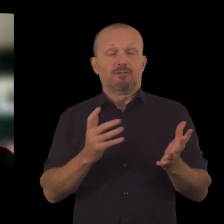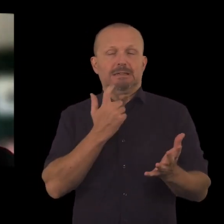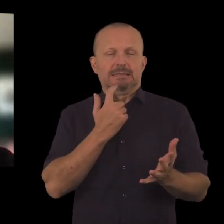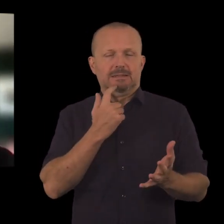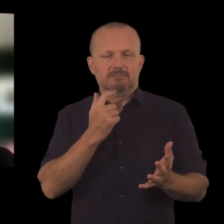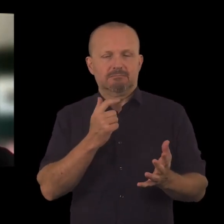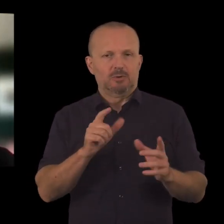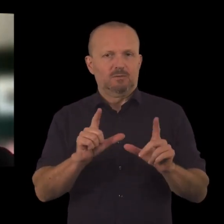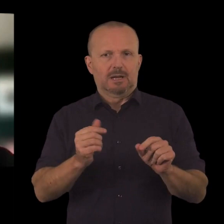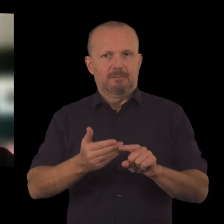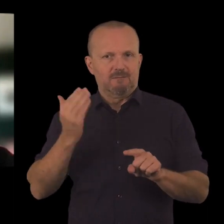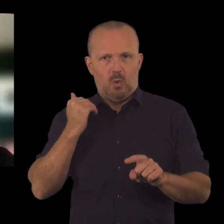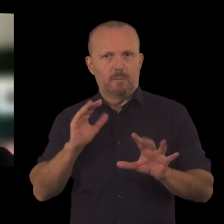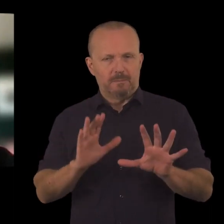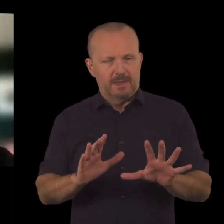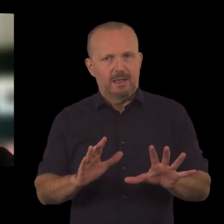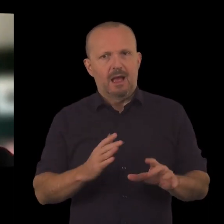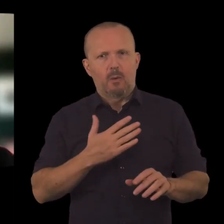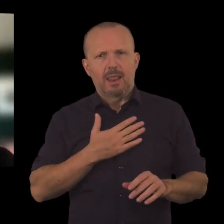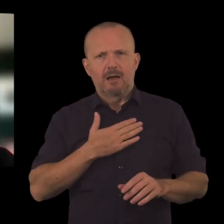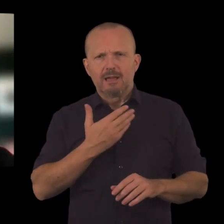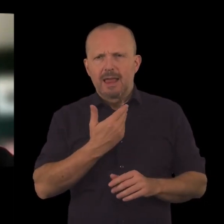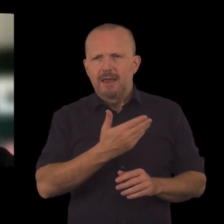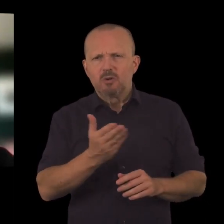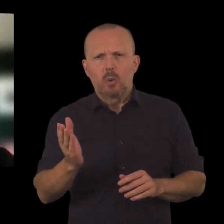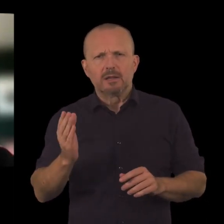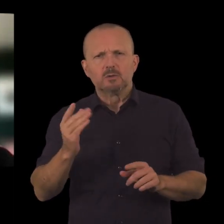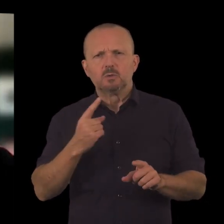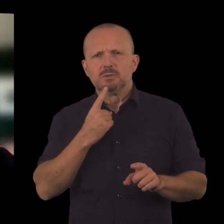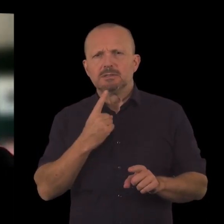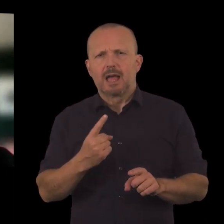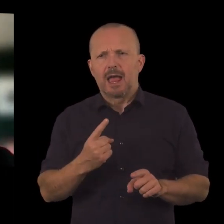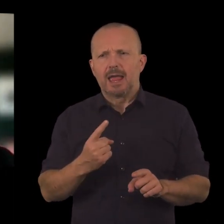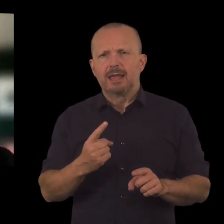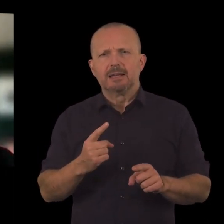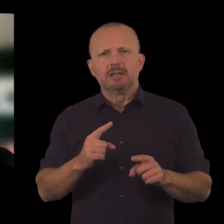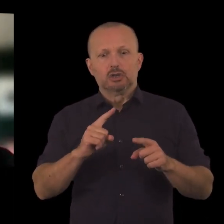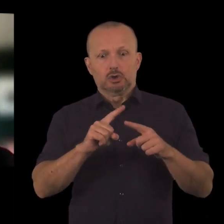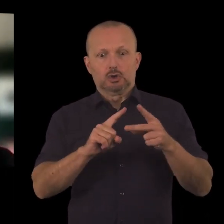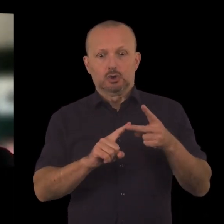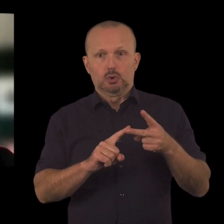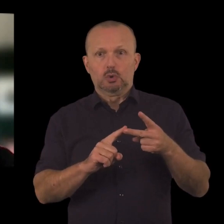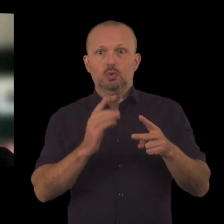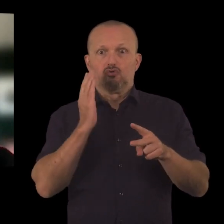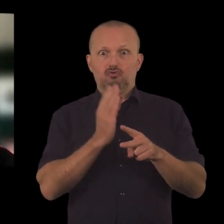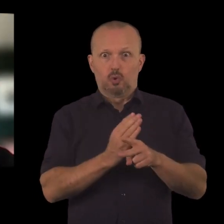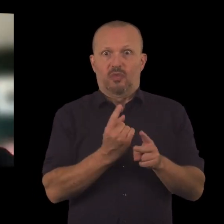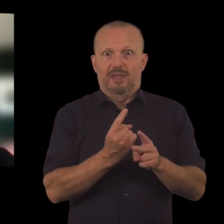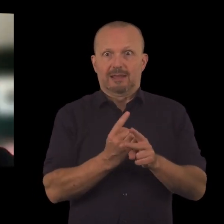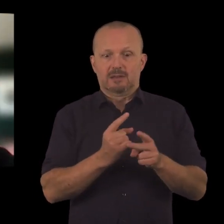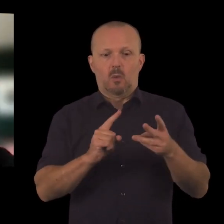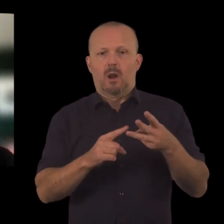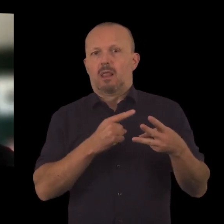quick icebreaker, which is a classic one that many of you will have done before. I would love everyone